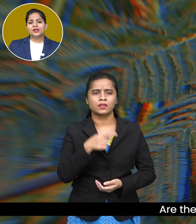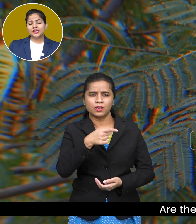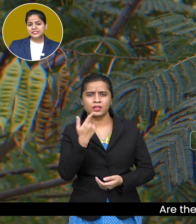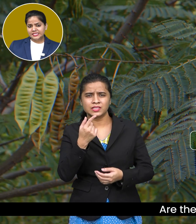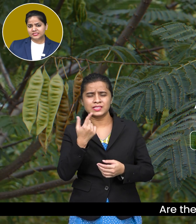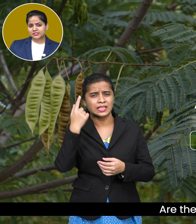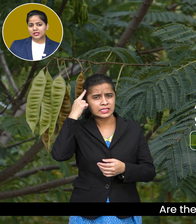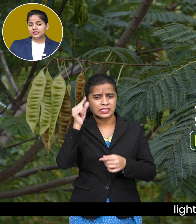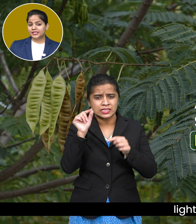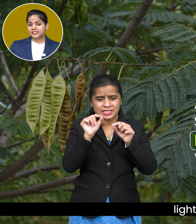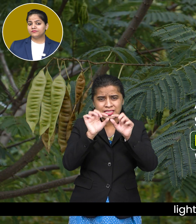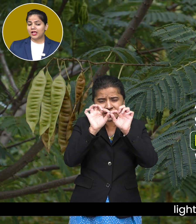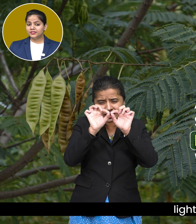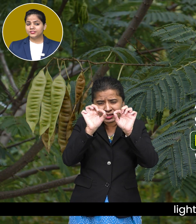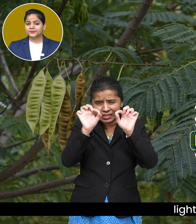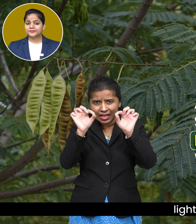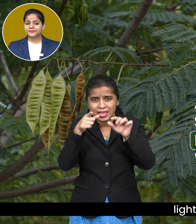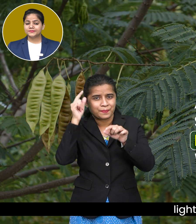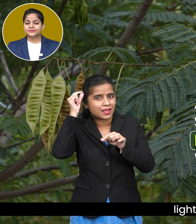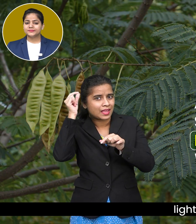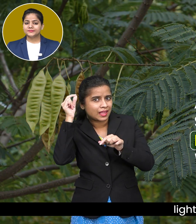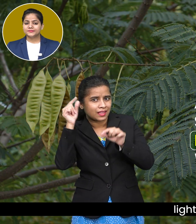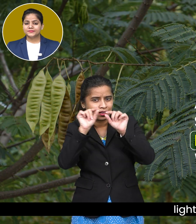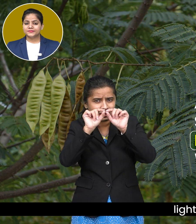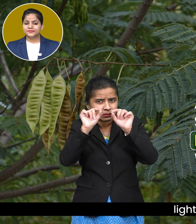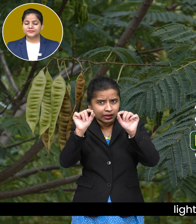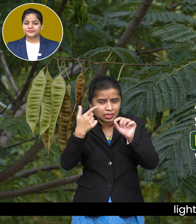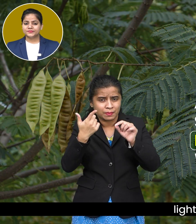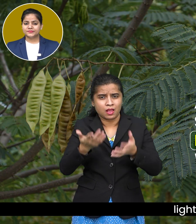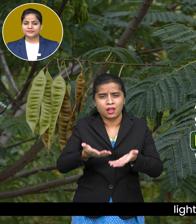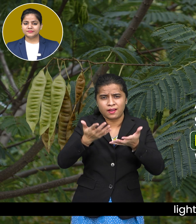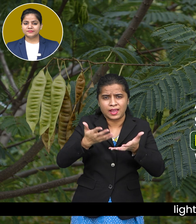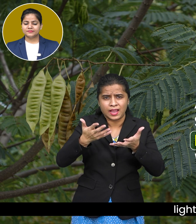Are they hairy seeds, light and flat?